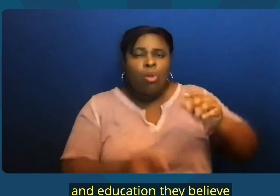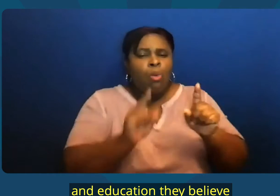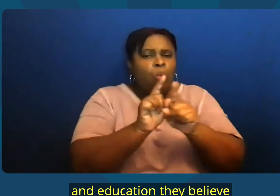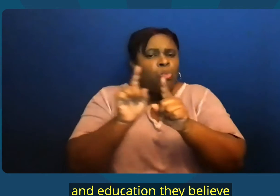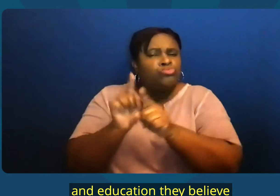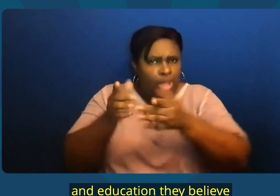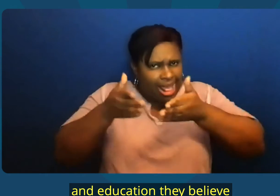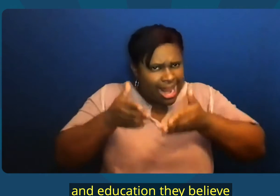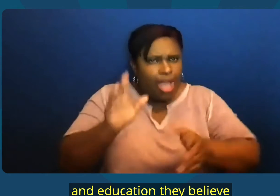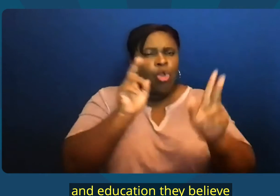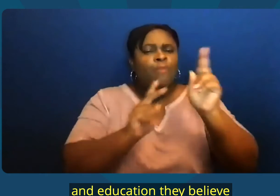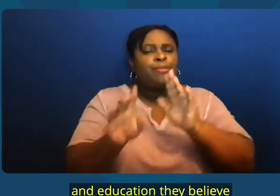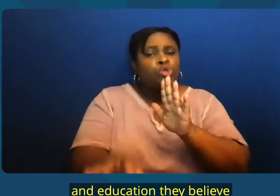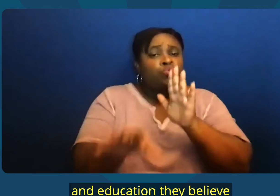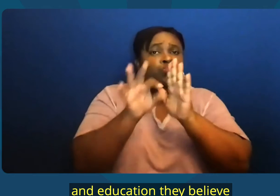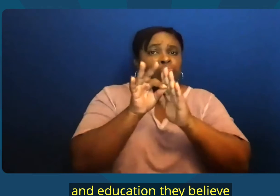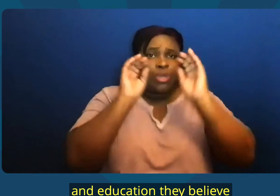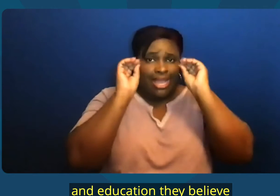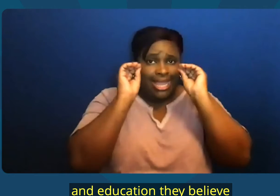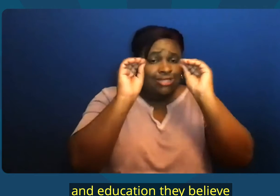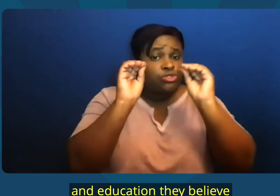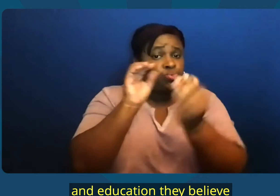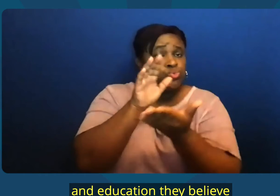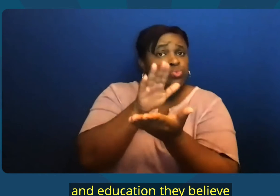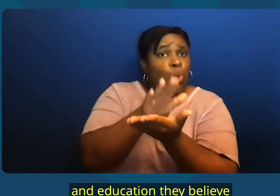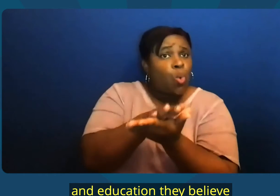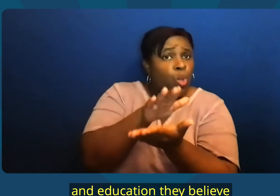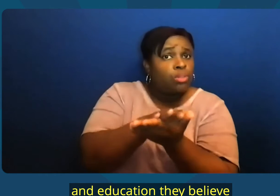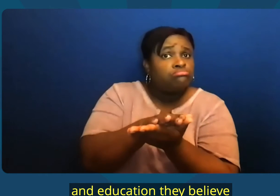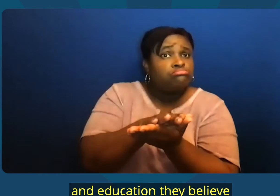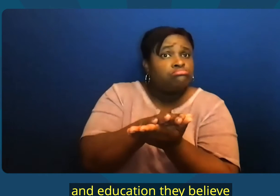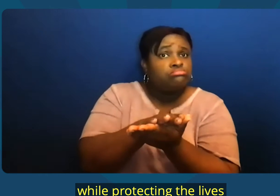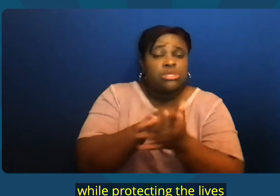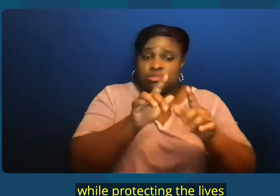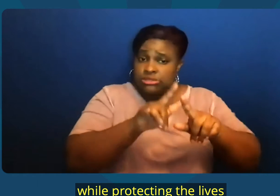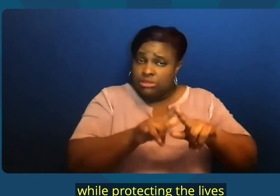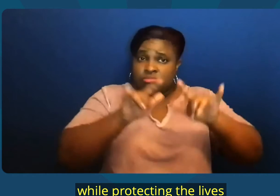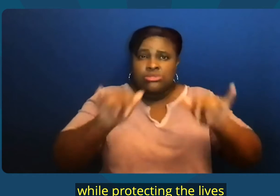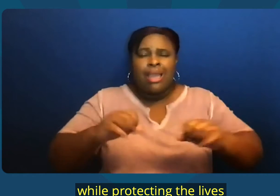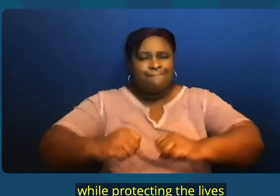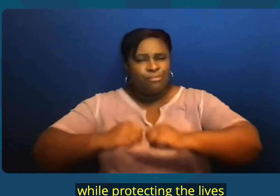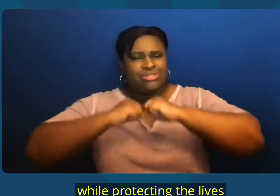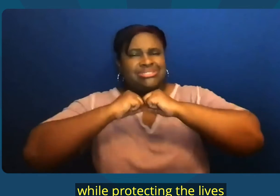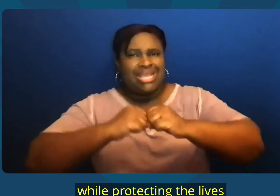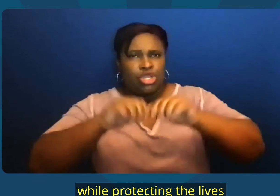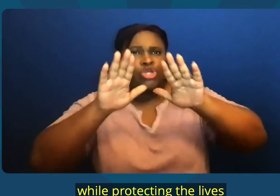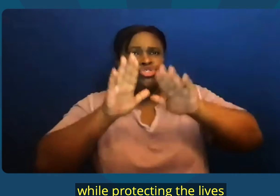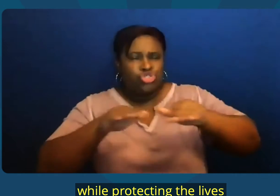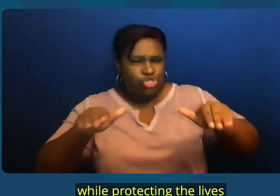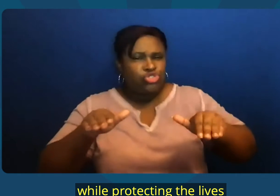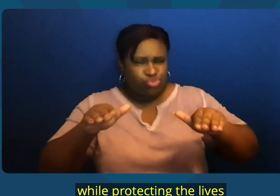and education they believe is best for their children, while protecting the lives of the